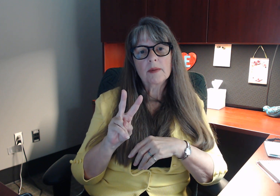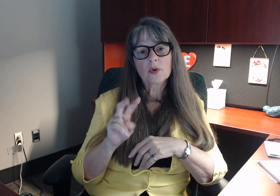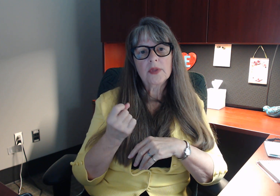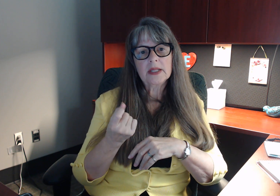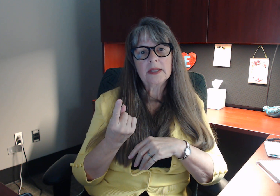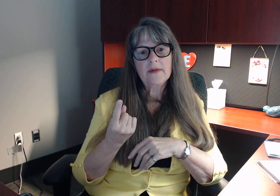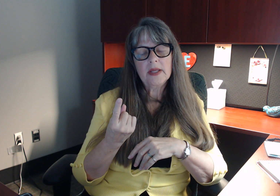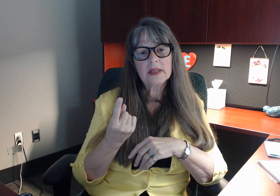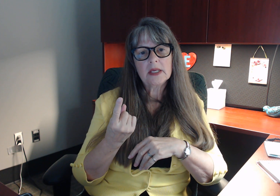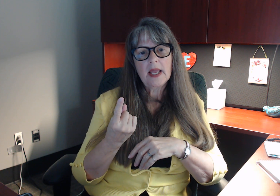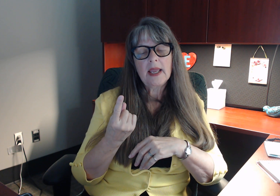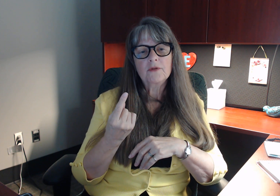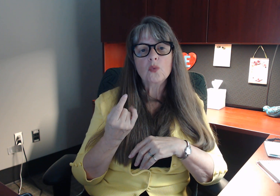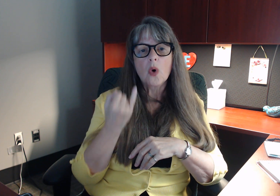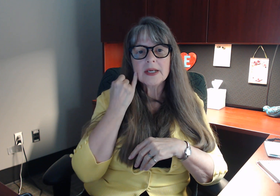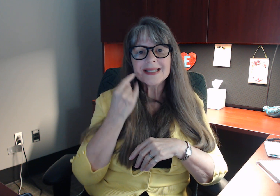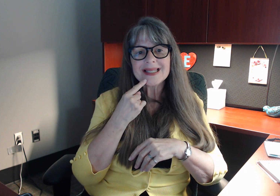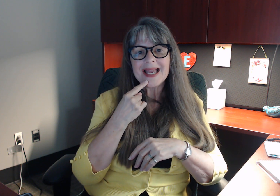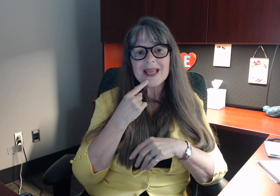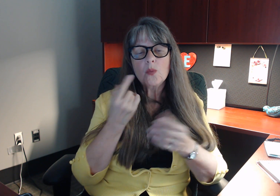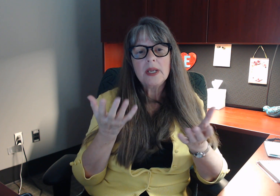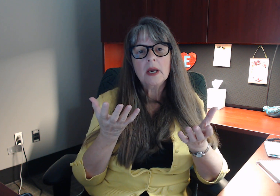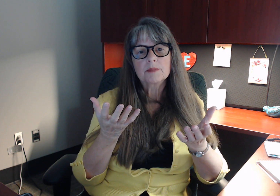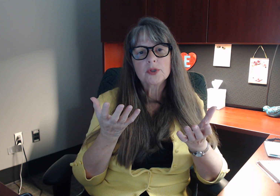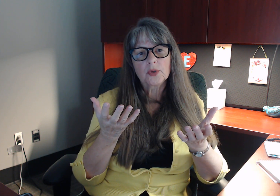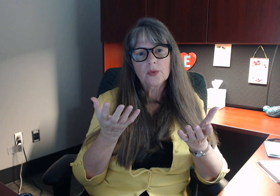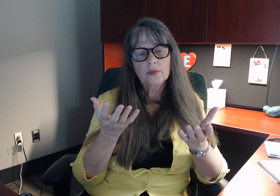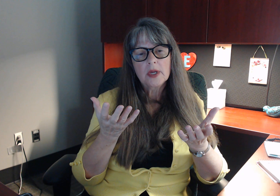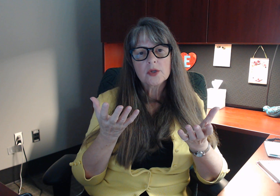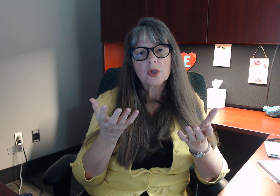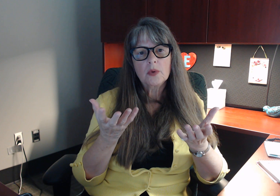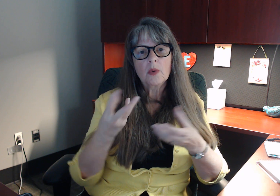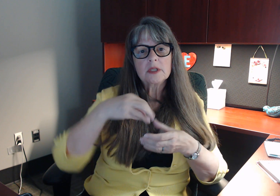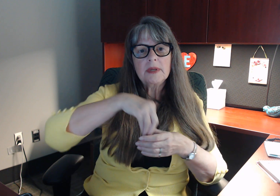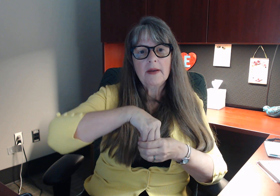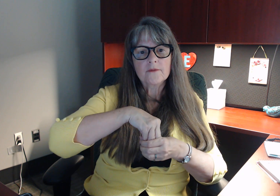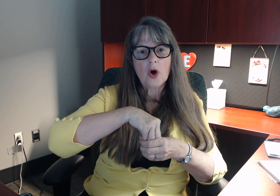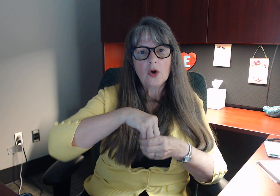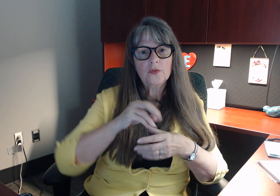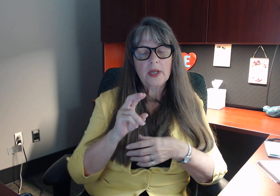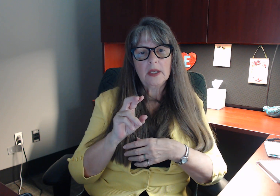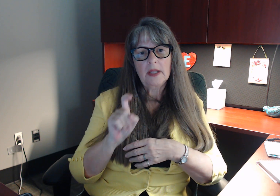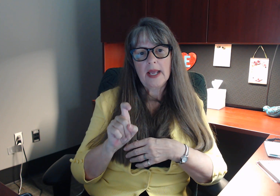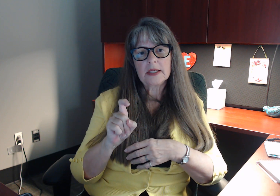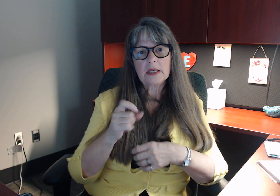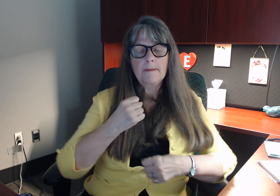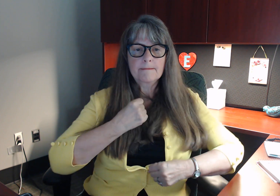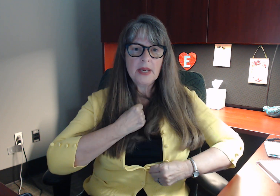the 11th, if you want to say we observe, so we want to be involved in